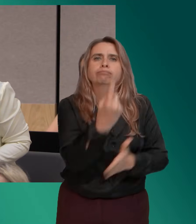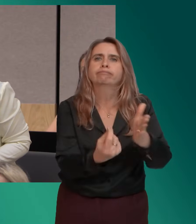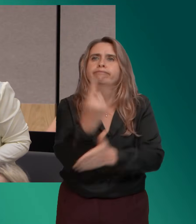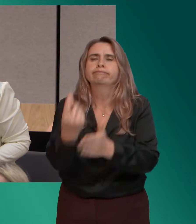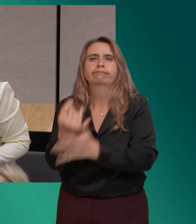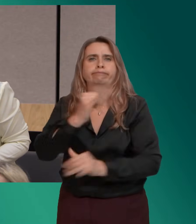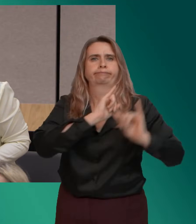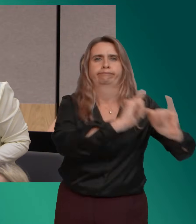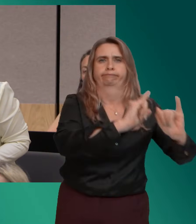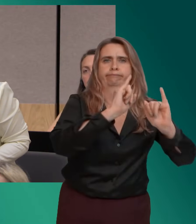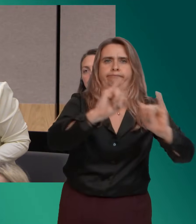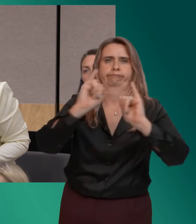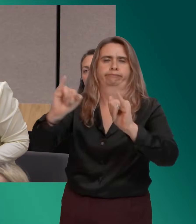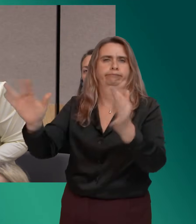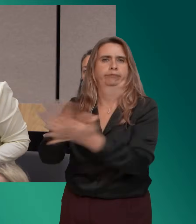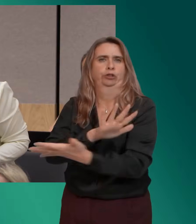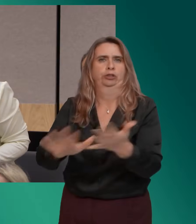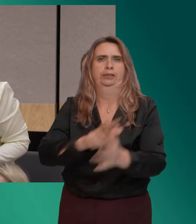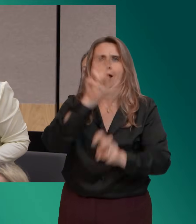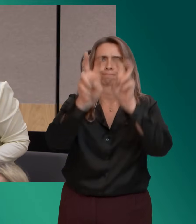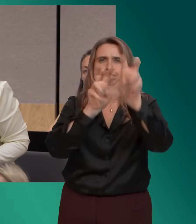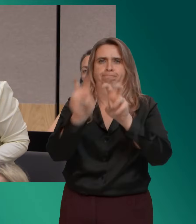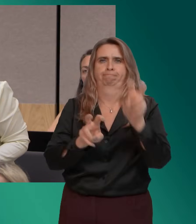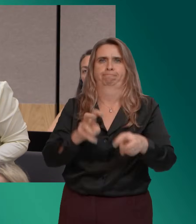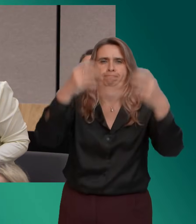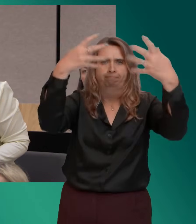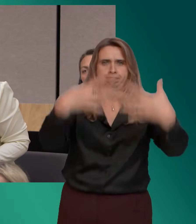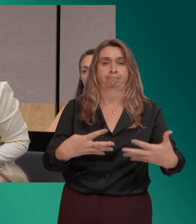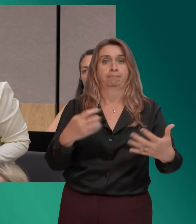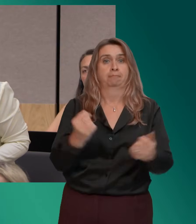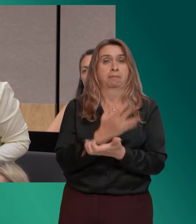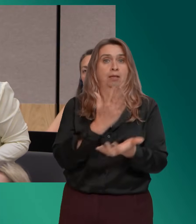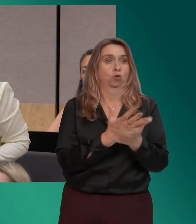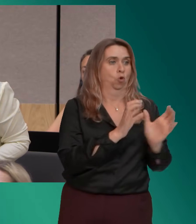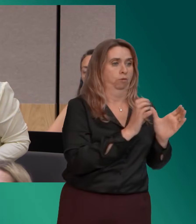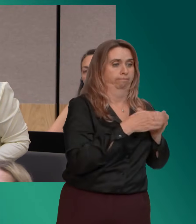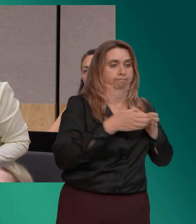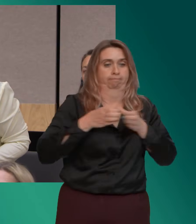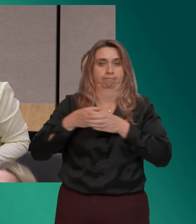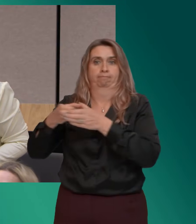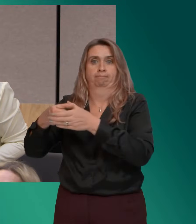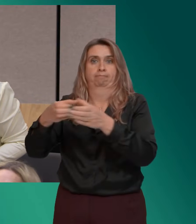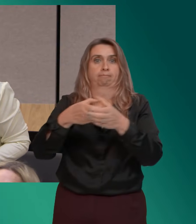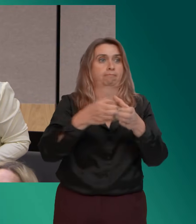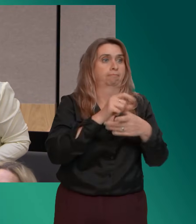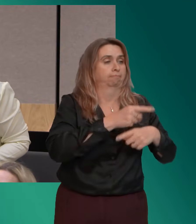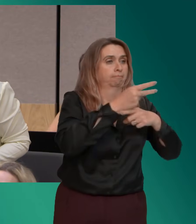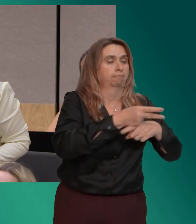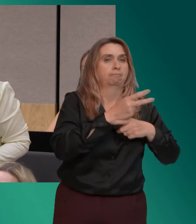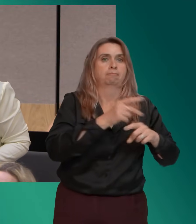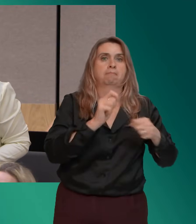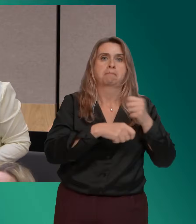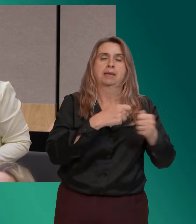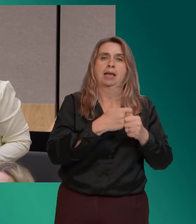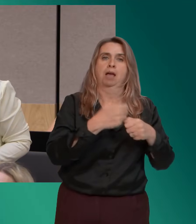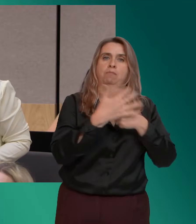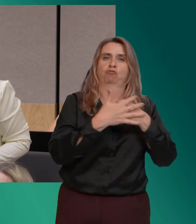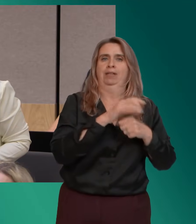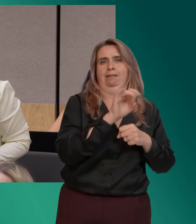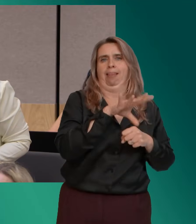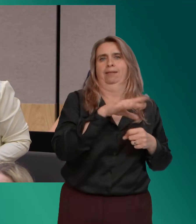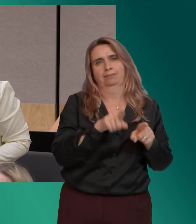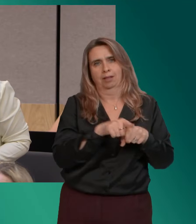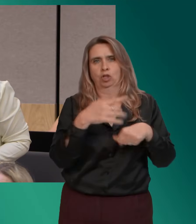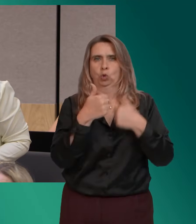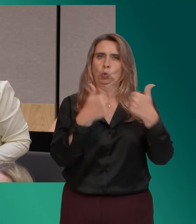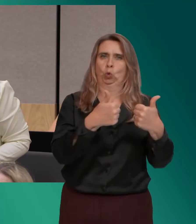its ambition to ensure that every water body in Wales achieves at least good ecological status.